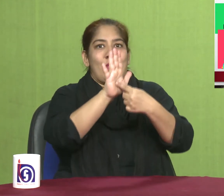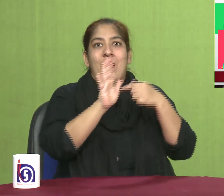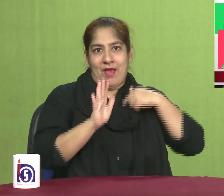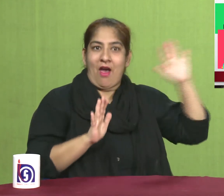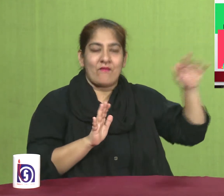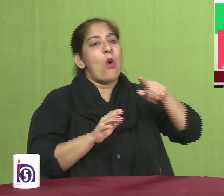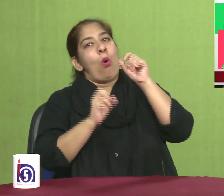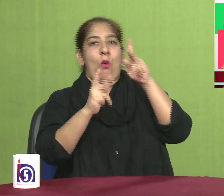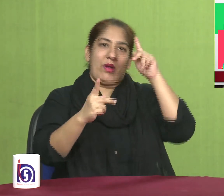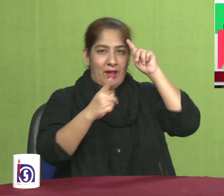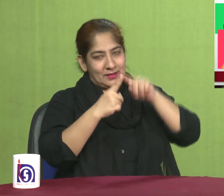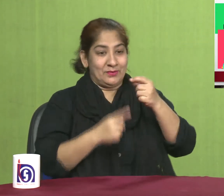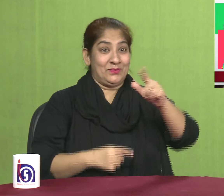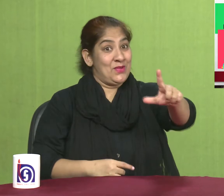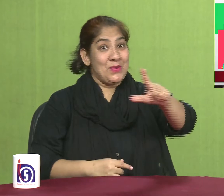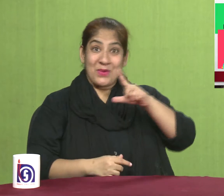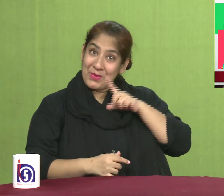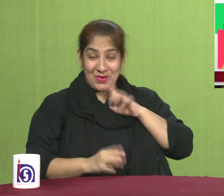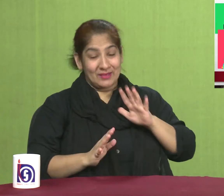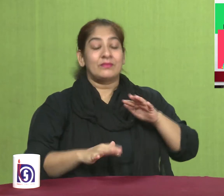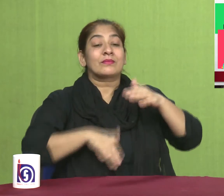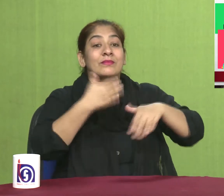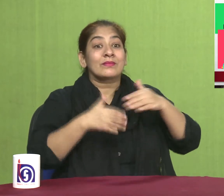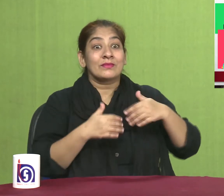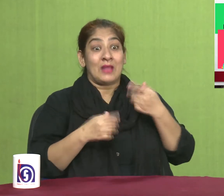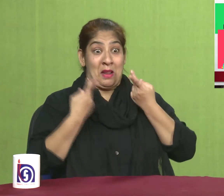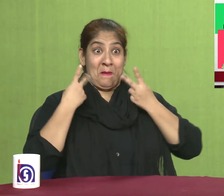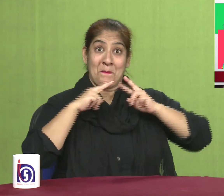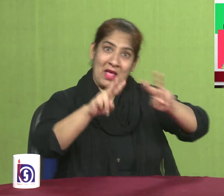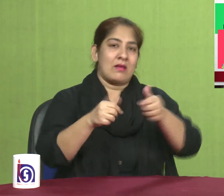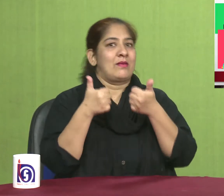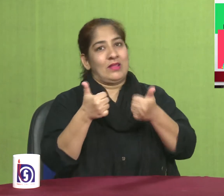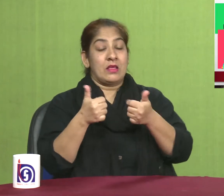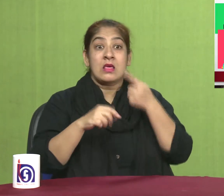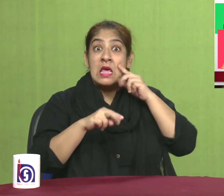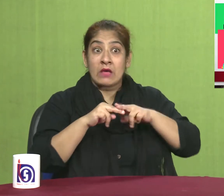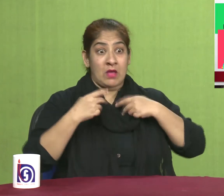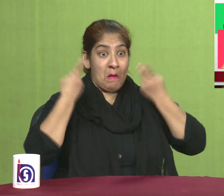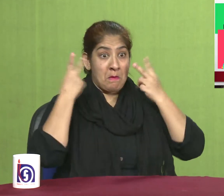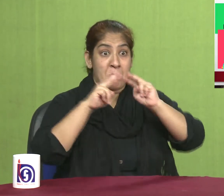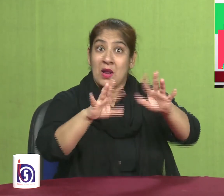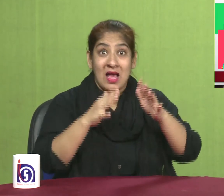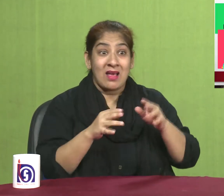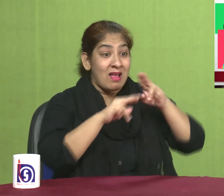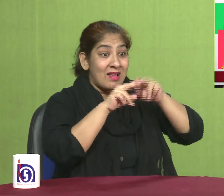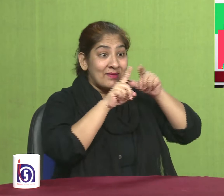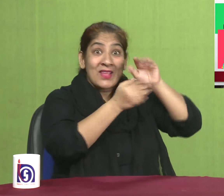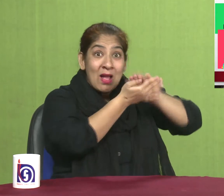when you need to take some loan, and when you give that FD as loan against